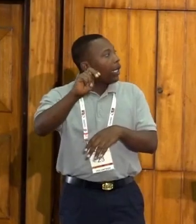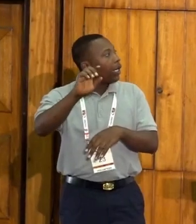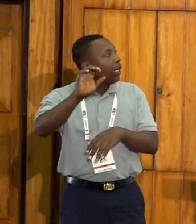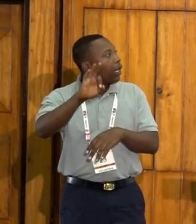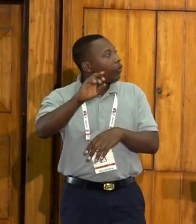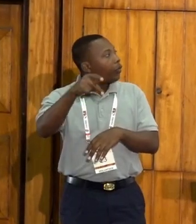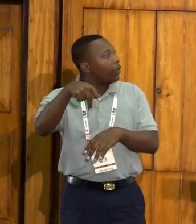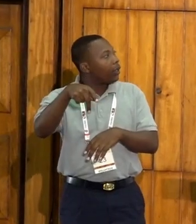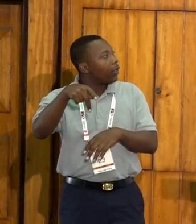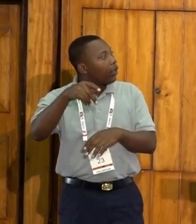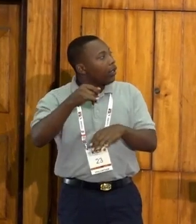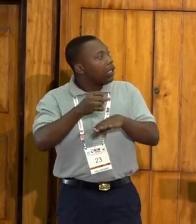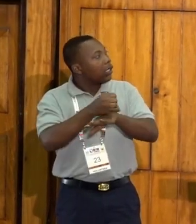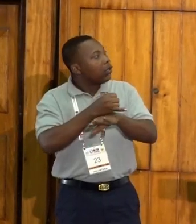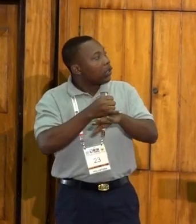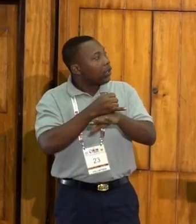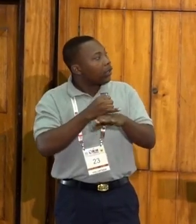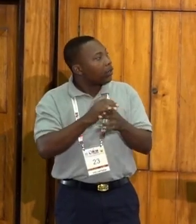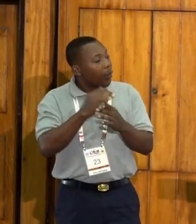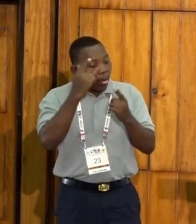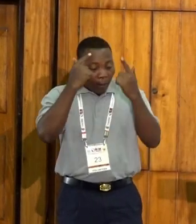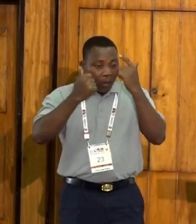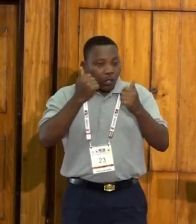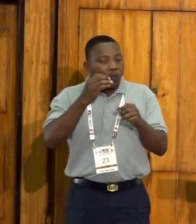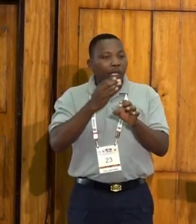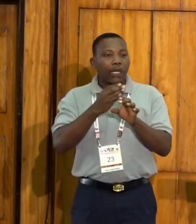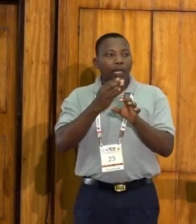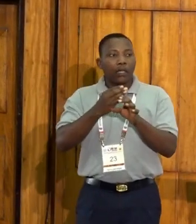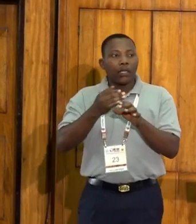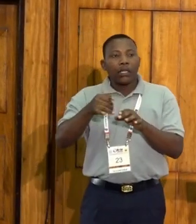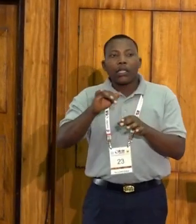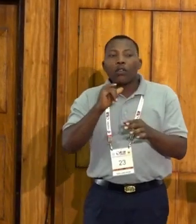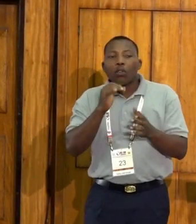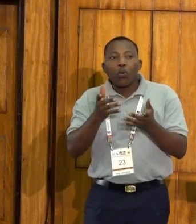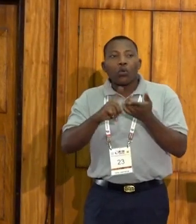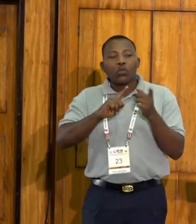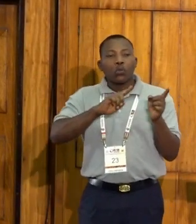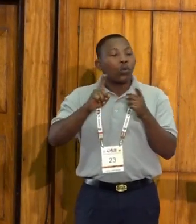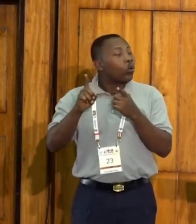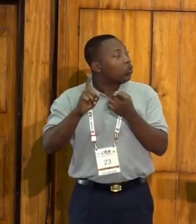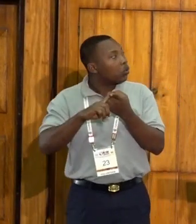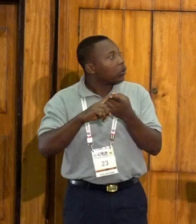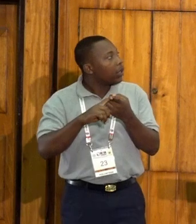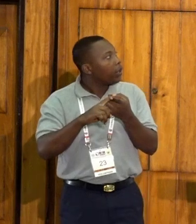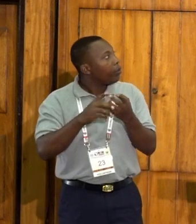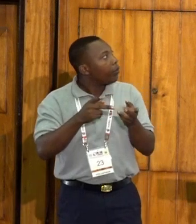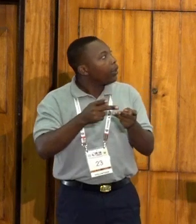there, because of the care, still they are not going to disclose, which is still a problem.